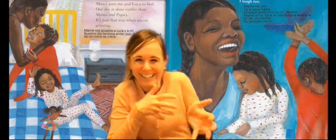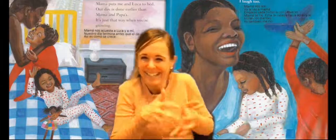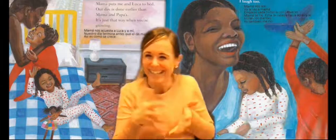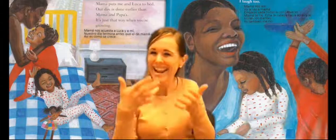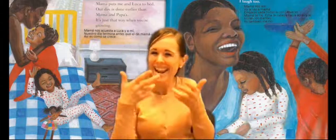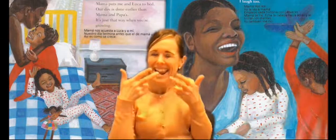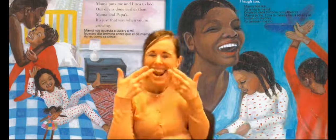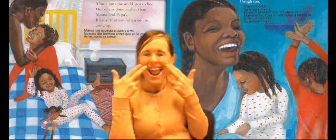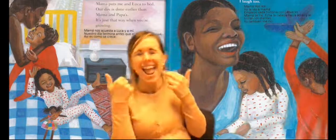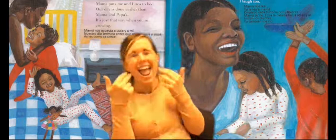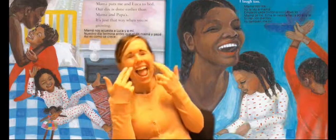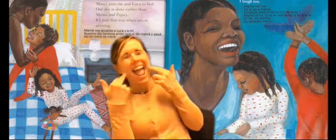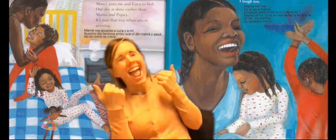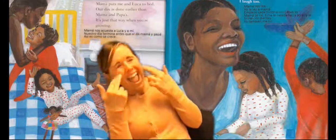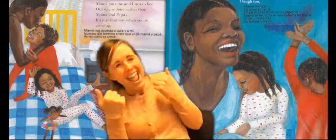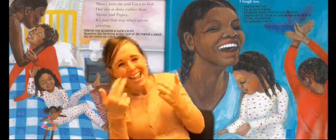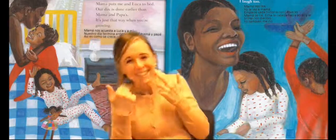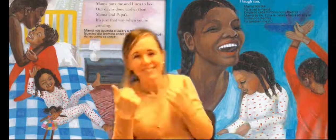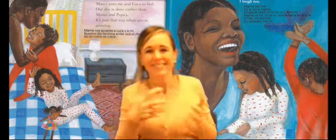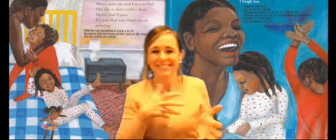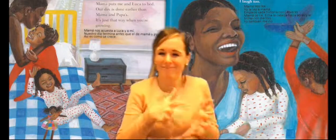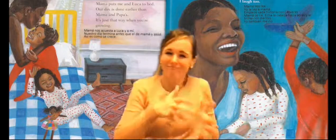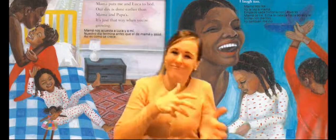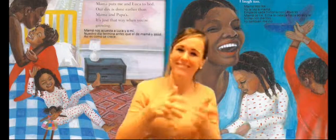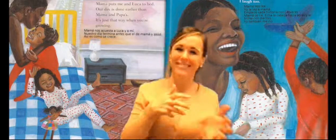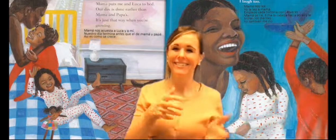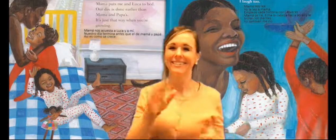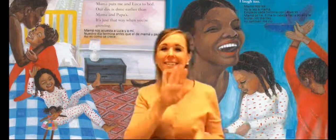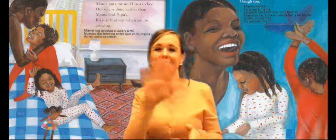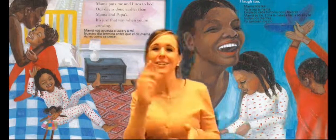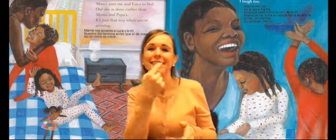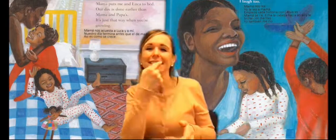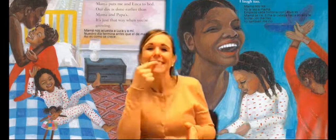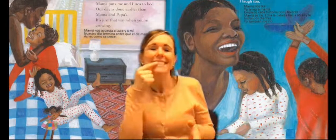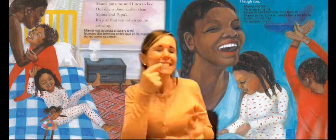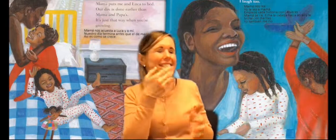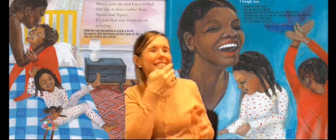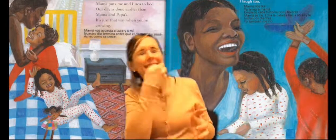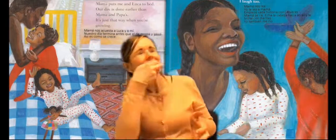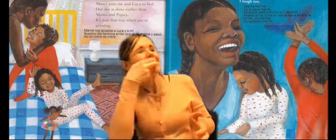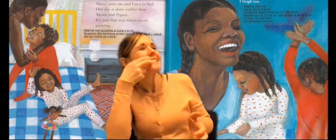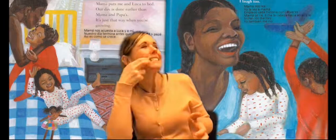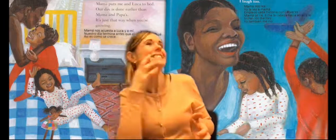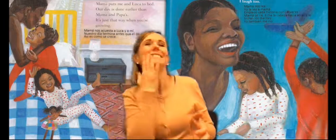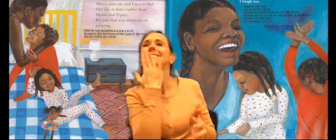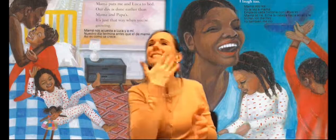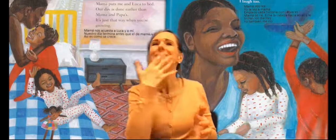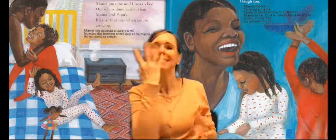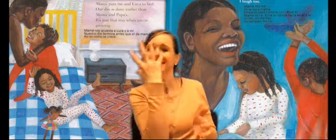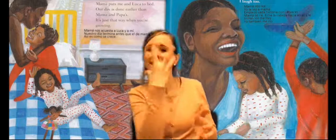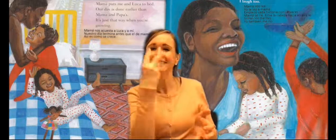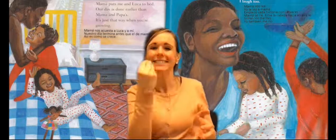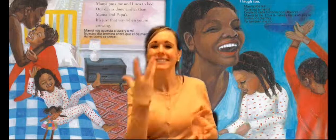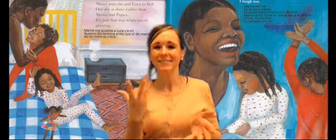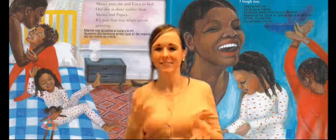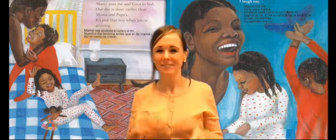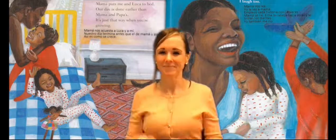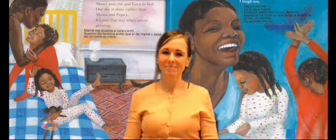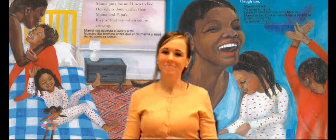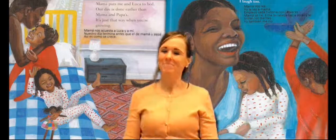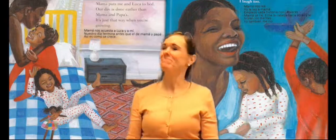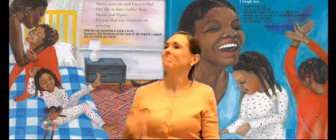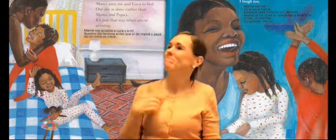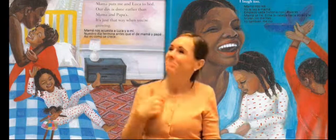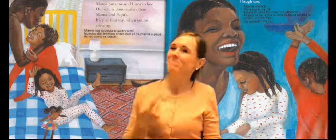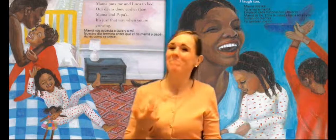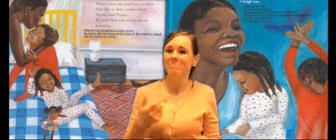Mama laughs. She laughs and laughs and laughs. Her teeth are